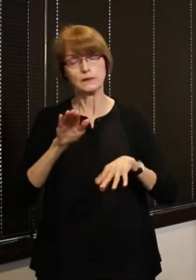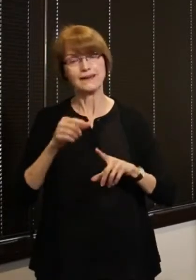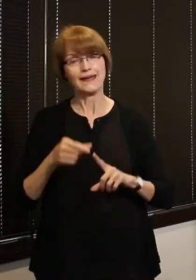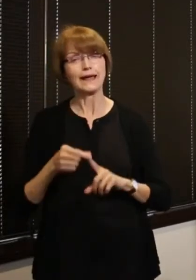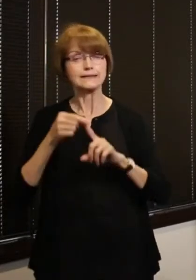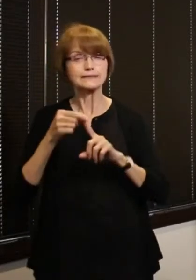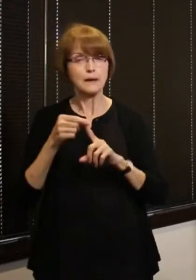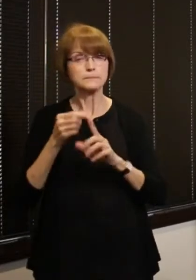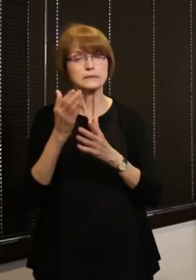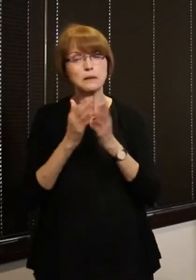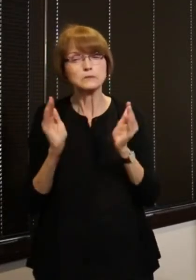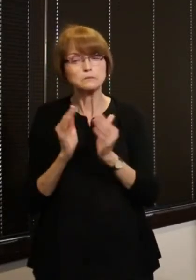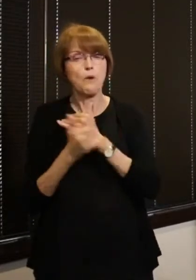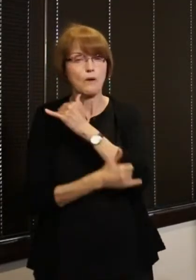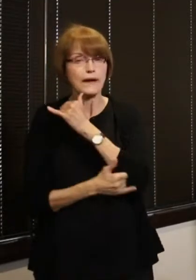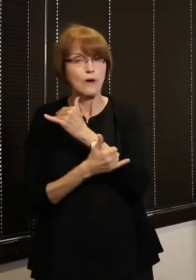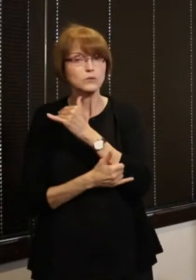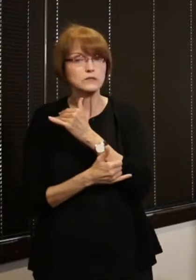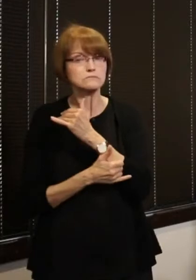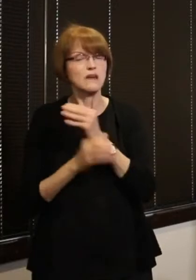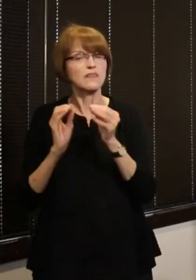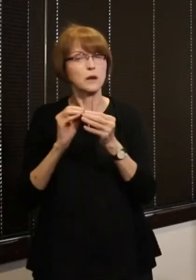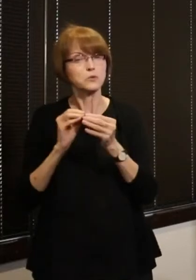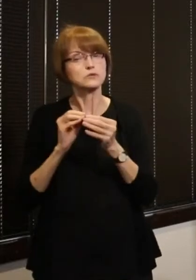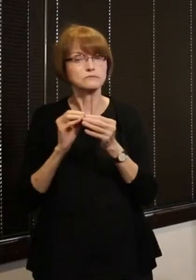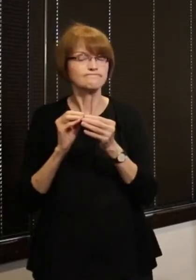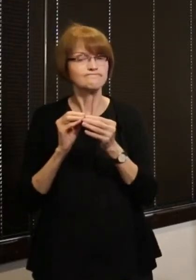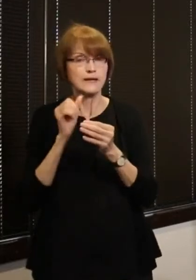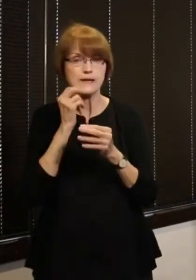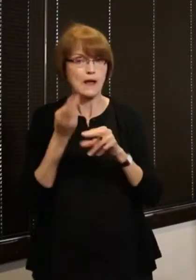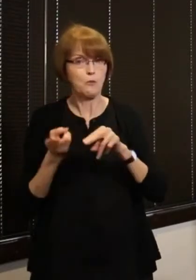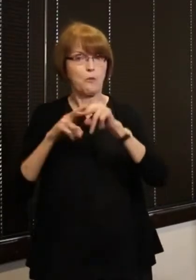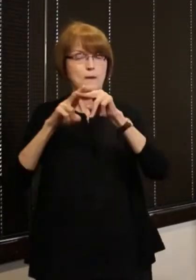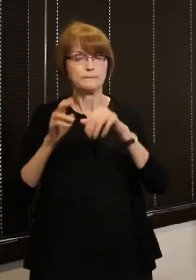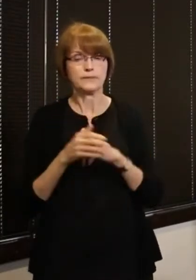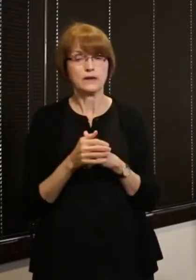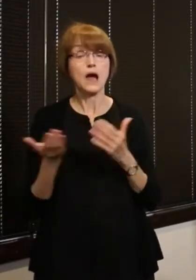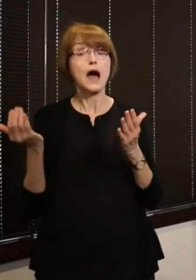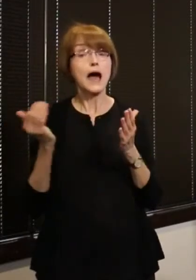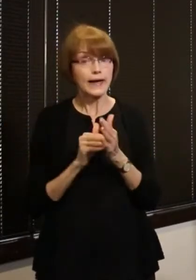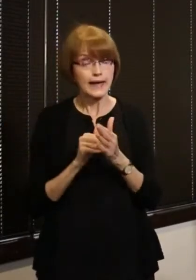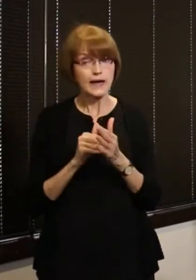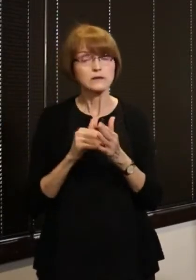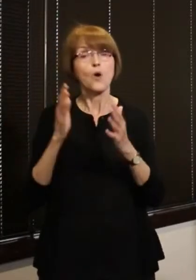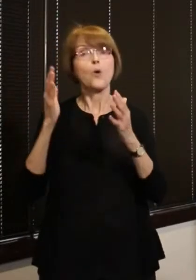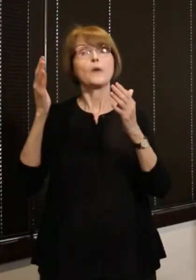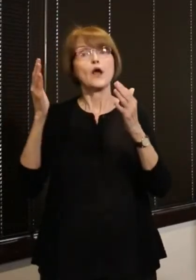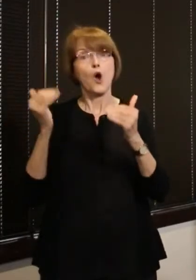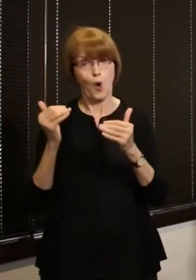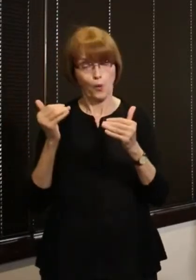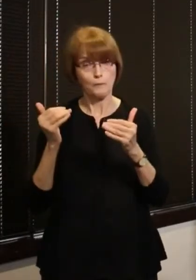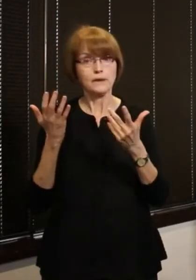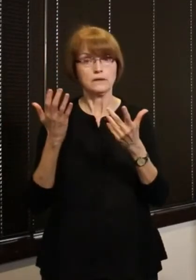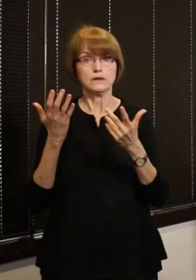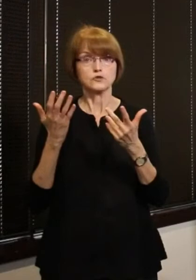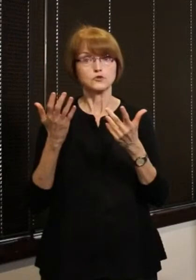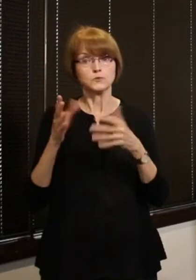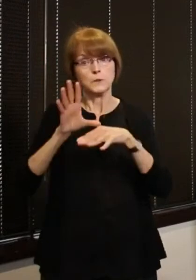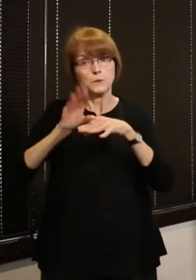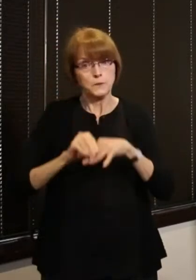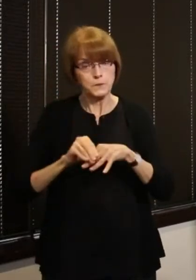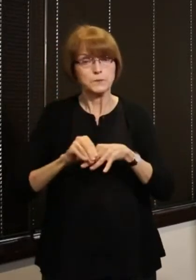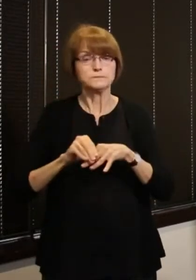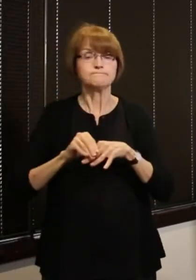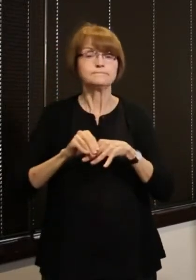of some of the smaller counties. Again, we're hopeful that we can begin to turn this curve. We're still at